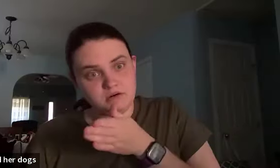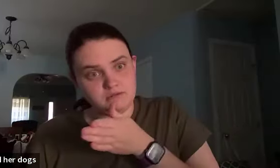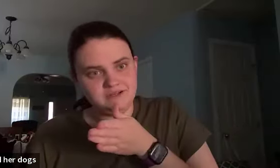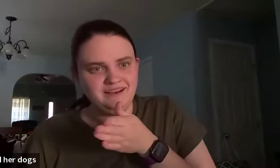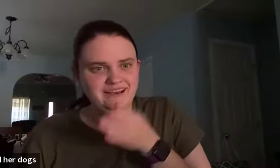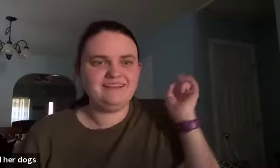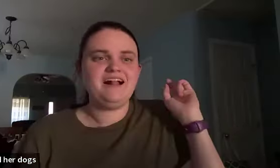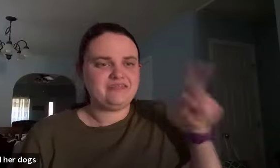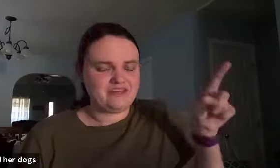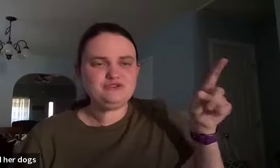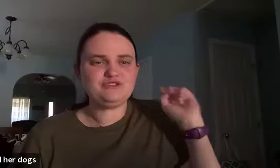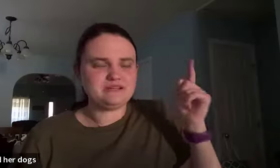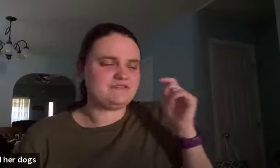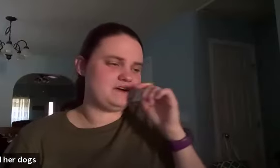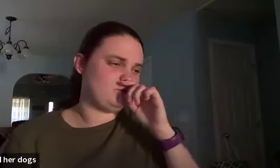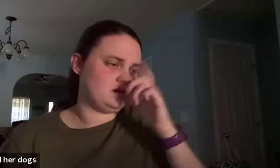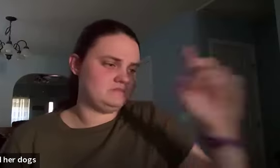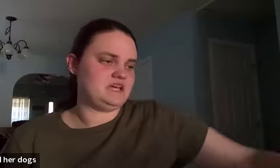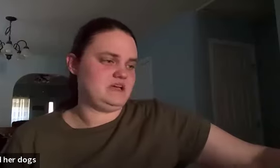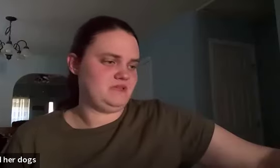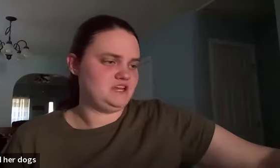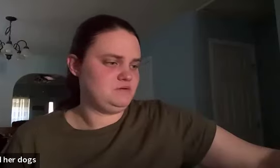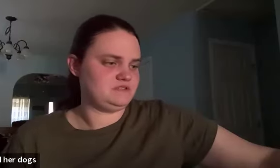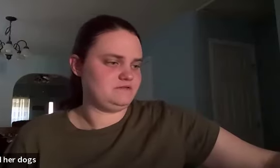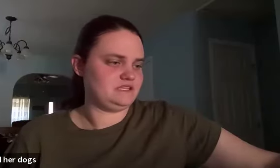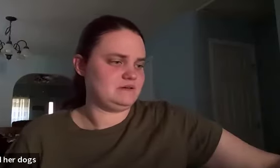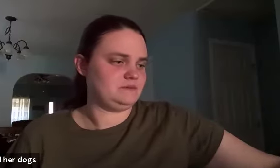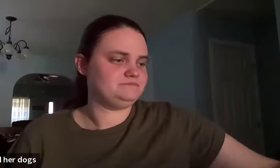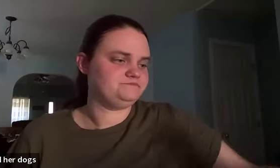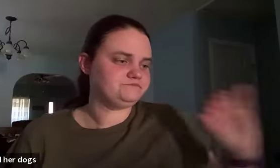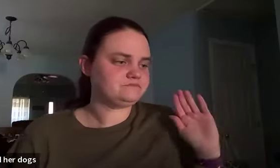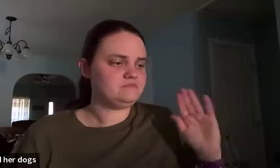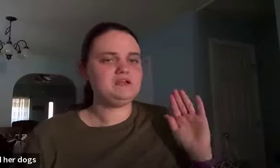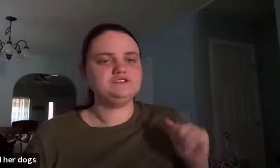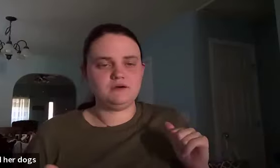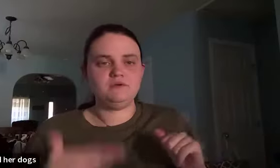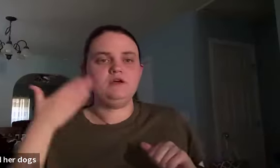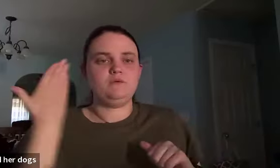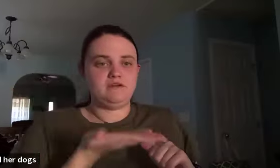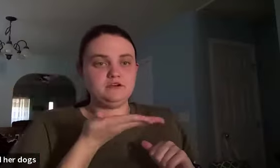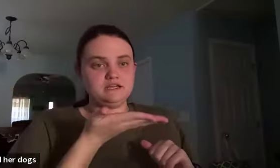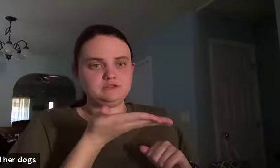tomorrow. Those are the ones I forgot with day. I knew I was going to forget something. So we have our next